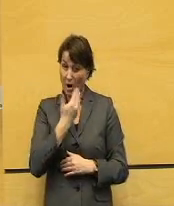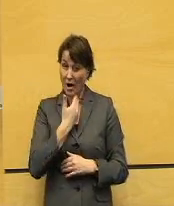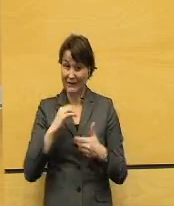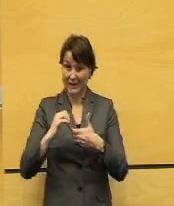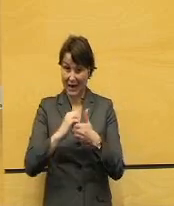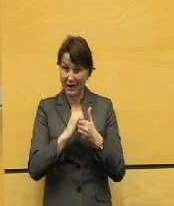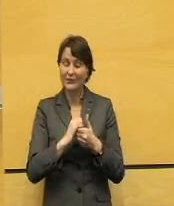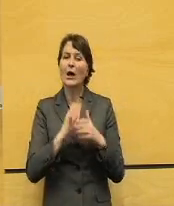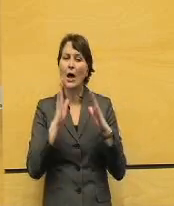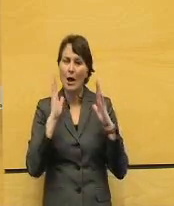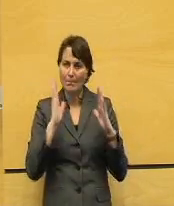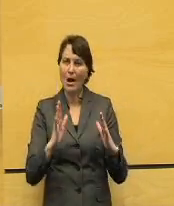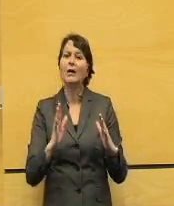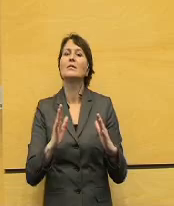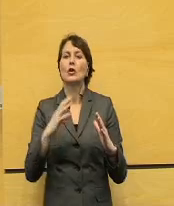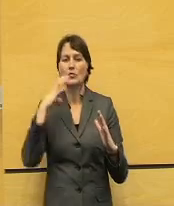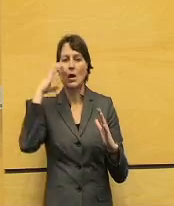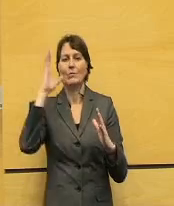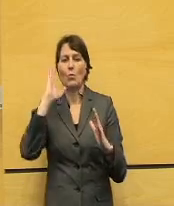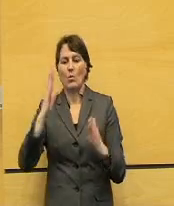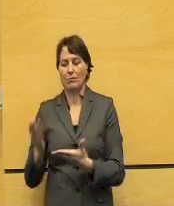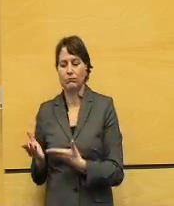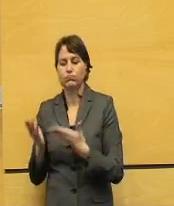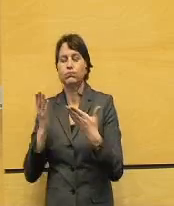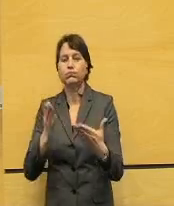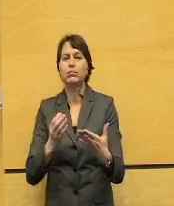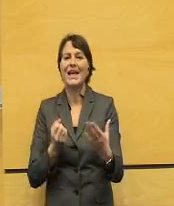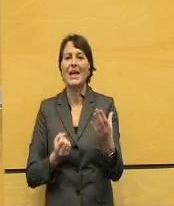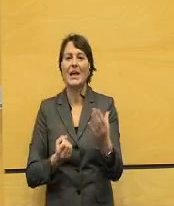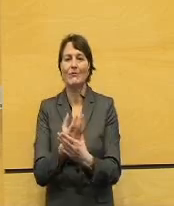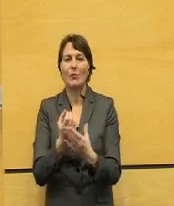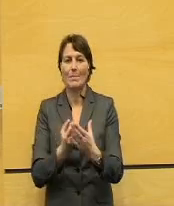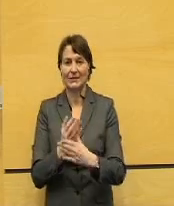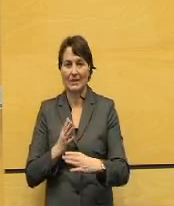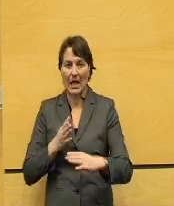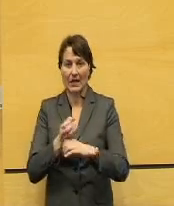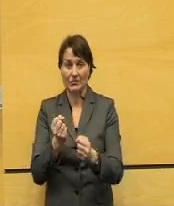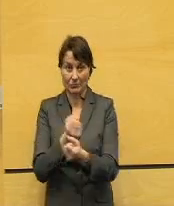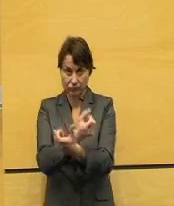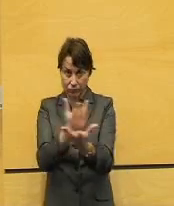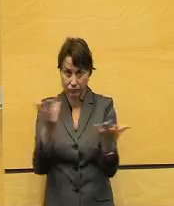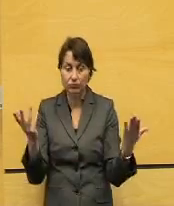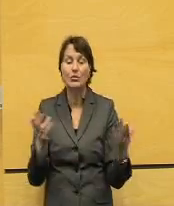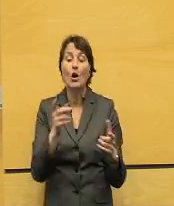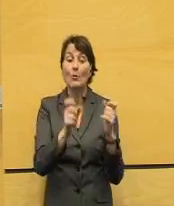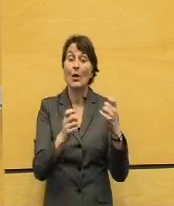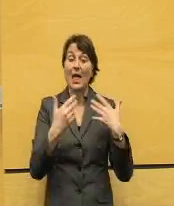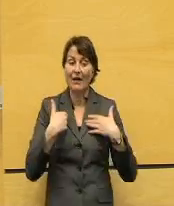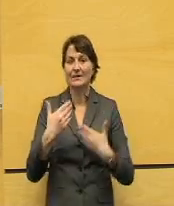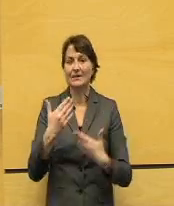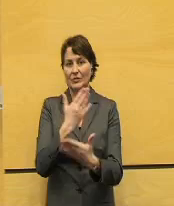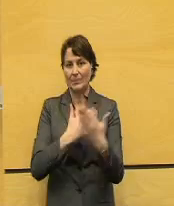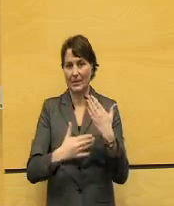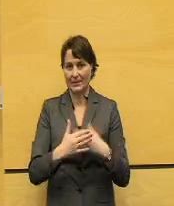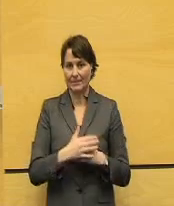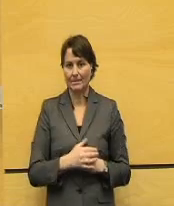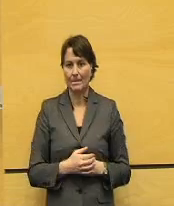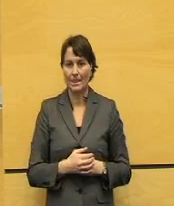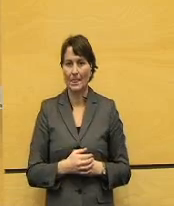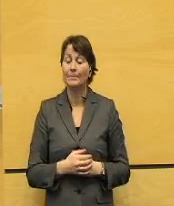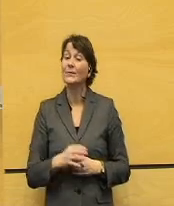the government shall provide information accessibility to persons with disability. And the